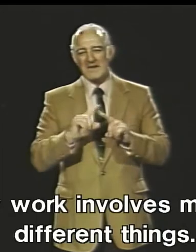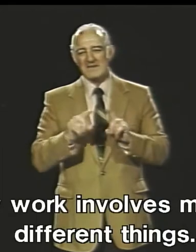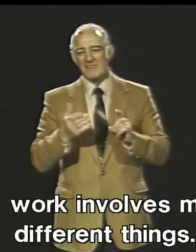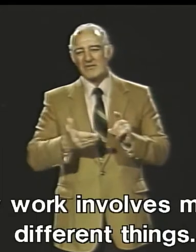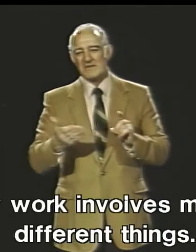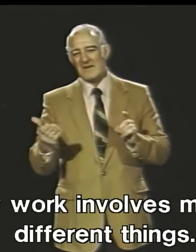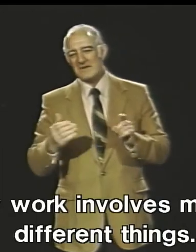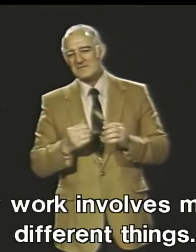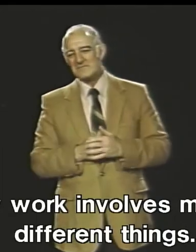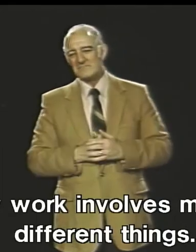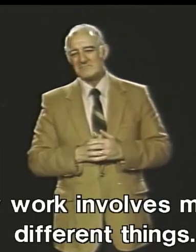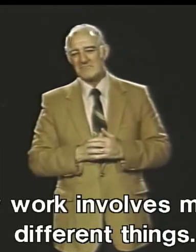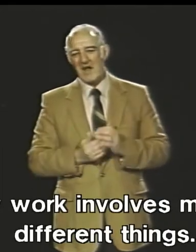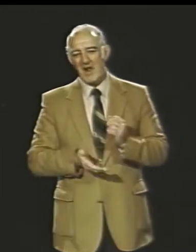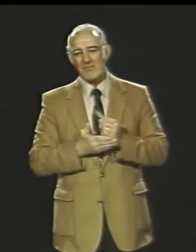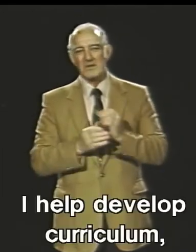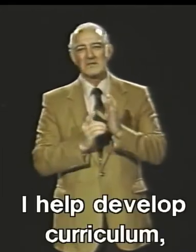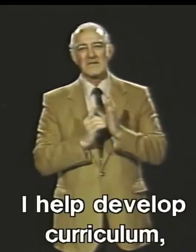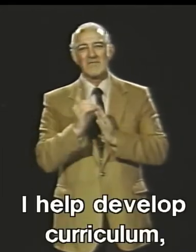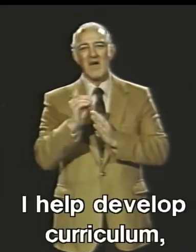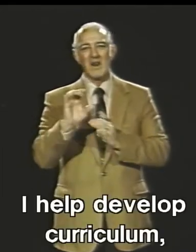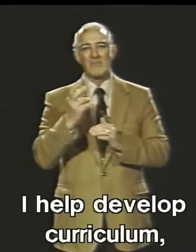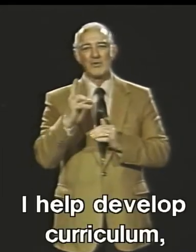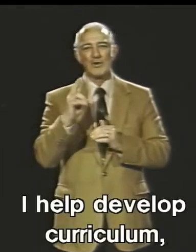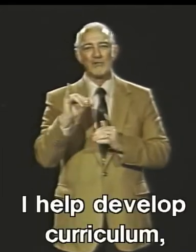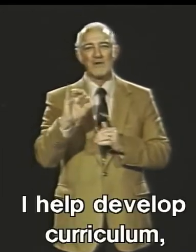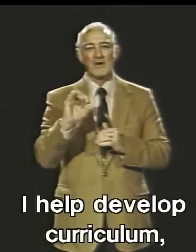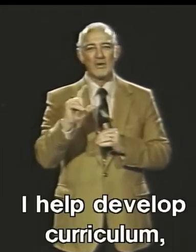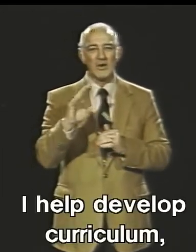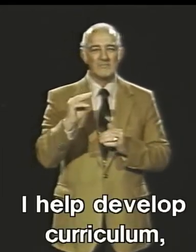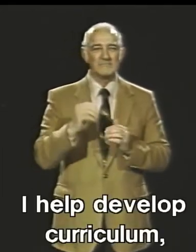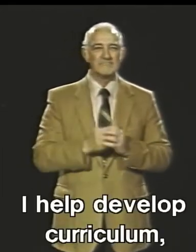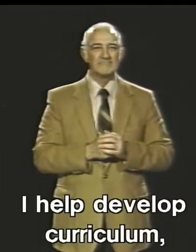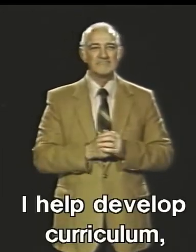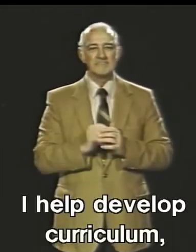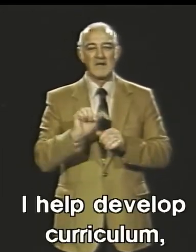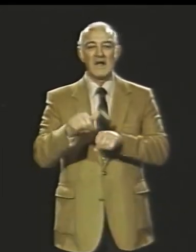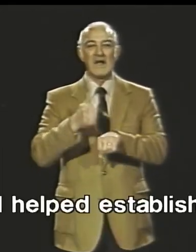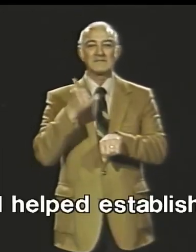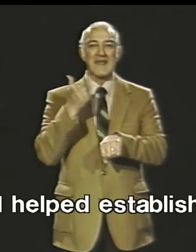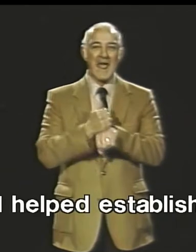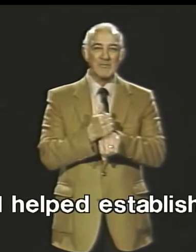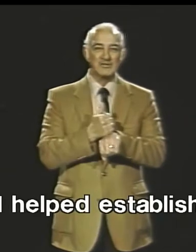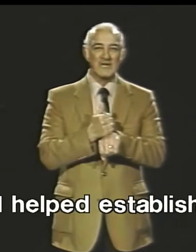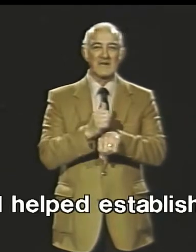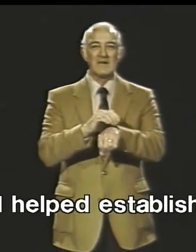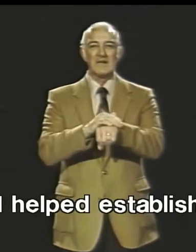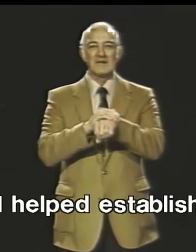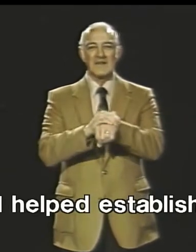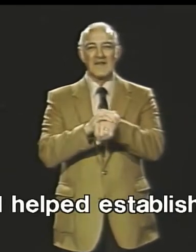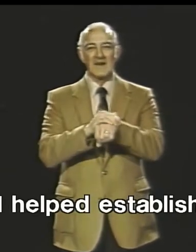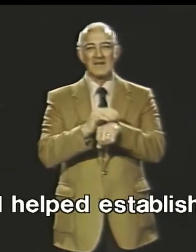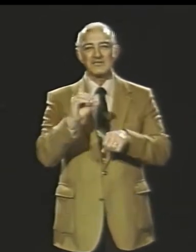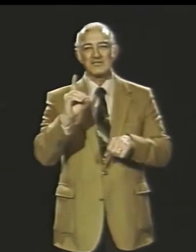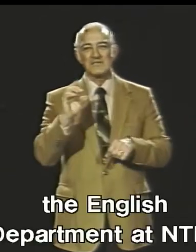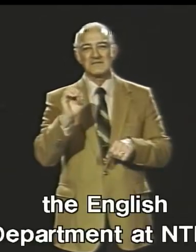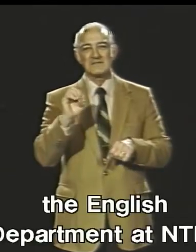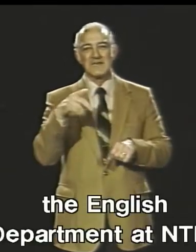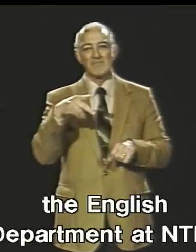My work involves many different things. I help develop curriculum. I helped establish the English